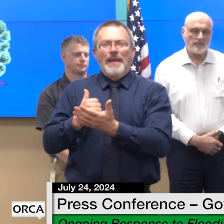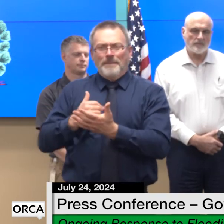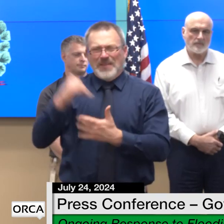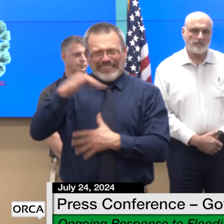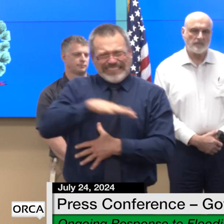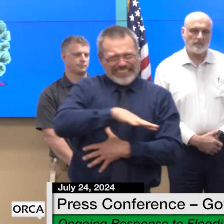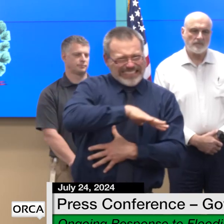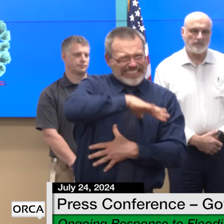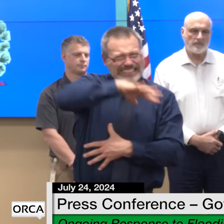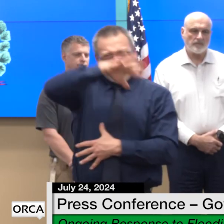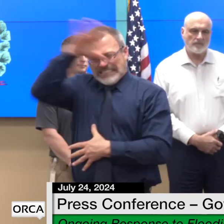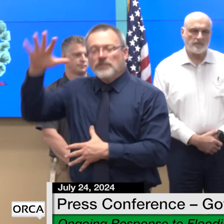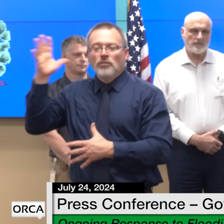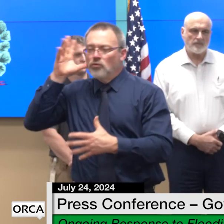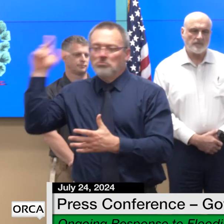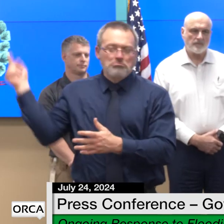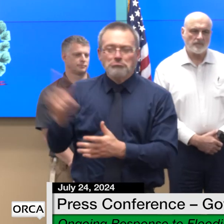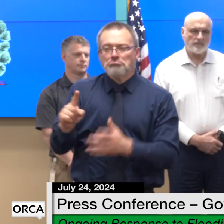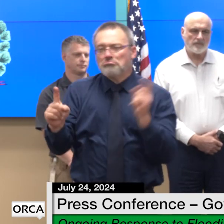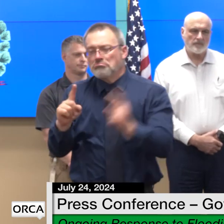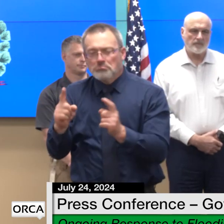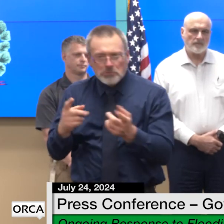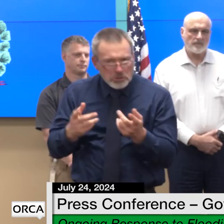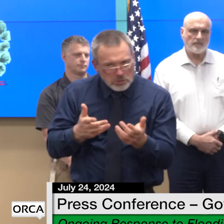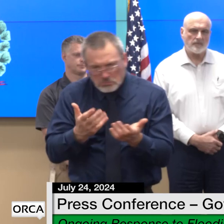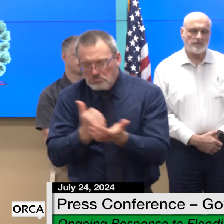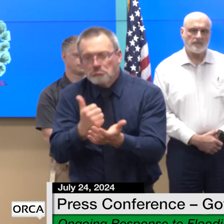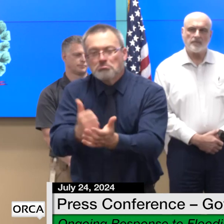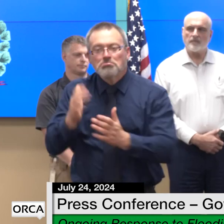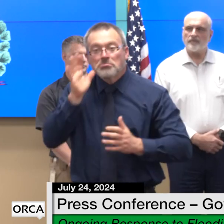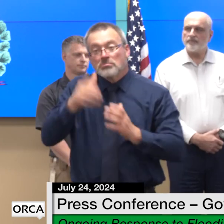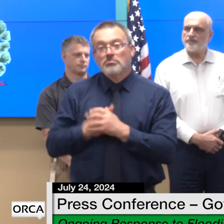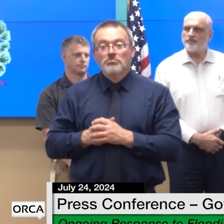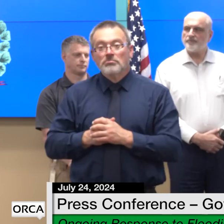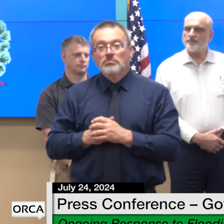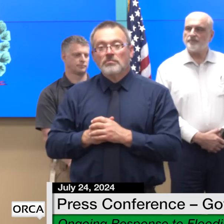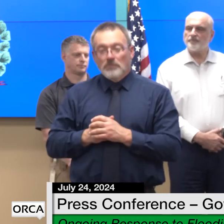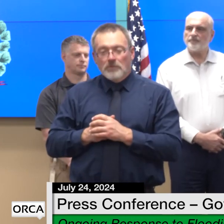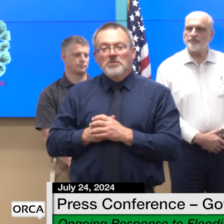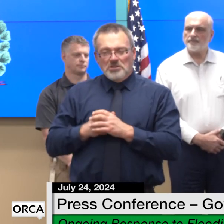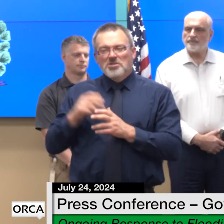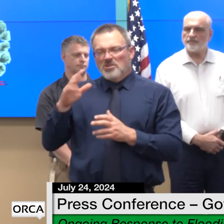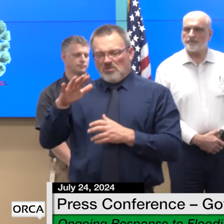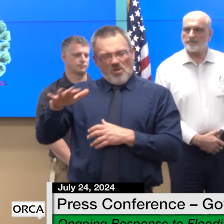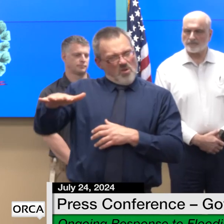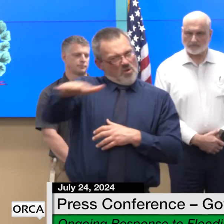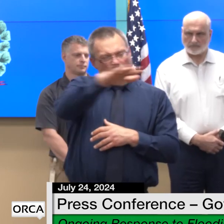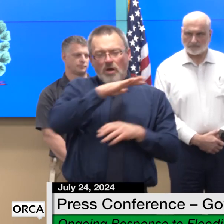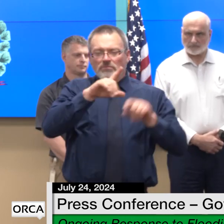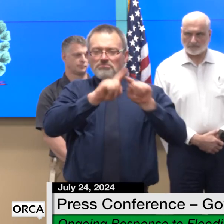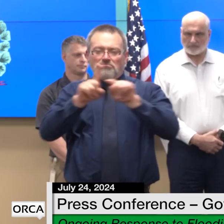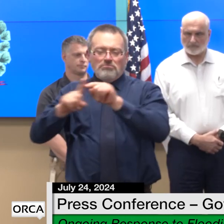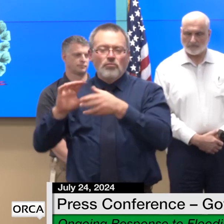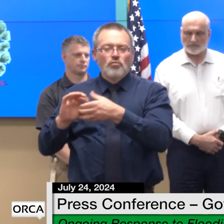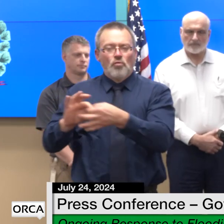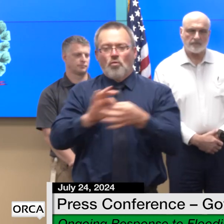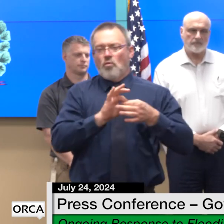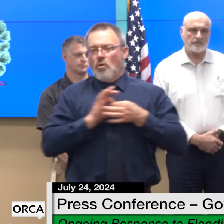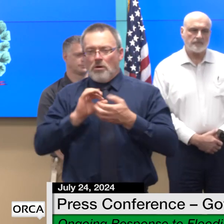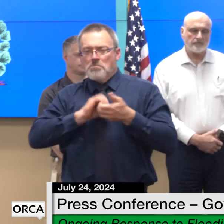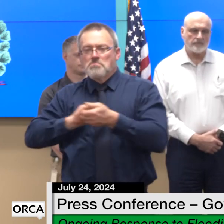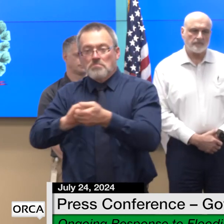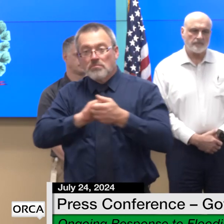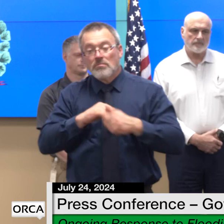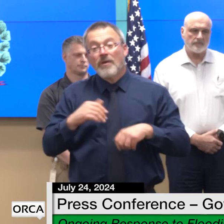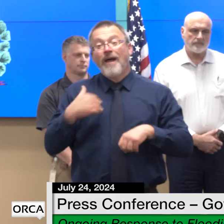highest. This will be coordinated through local municipalities and in concert with resources from the Agency